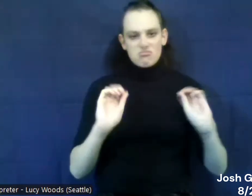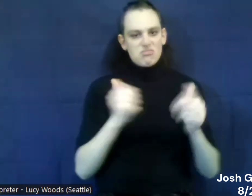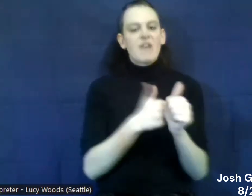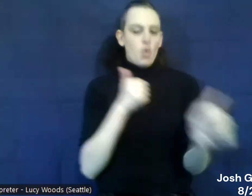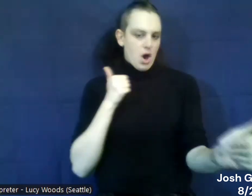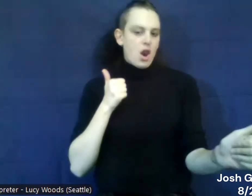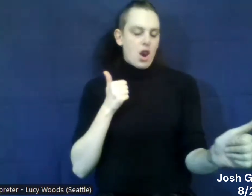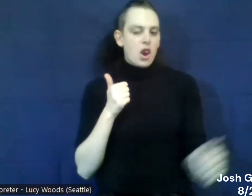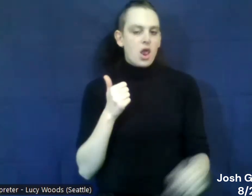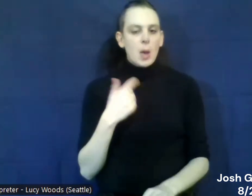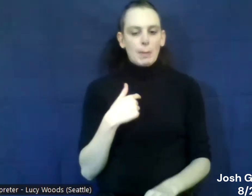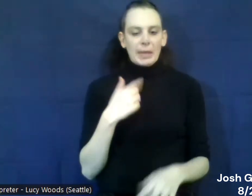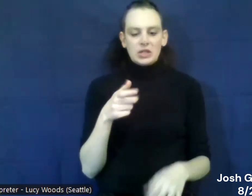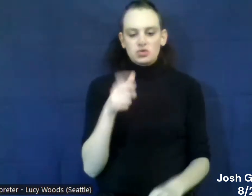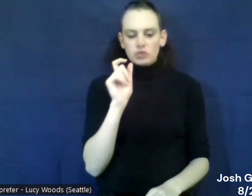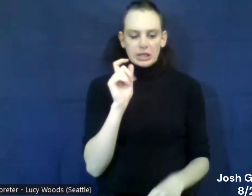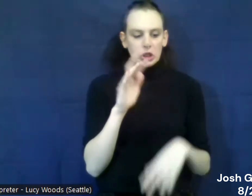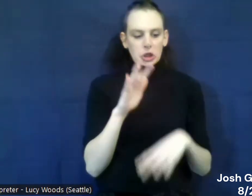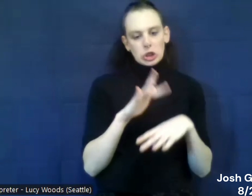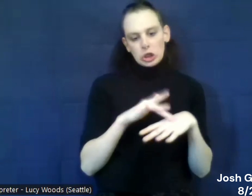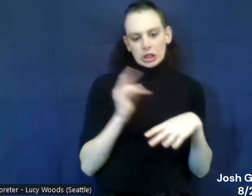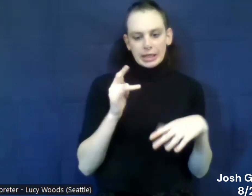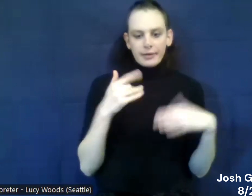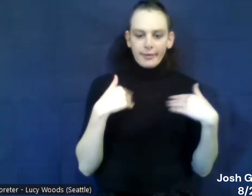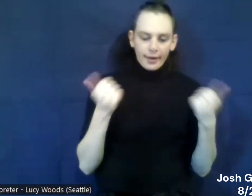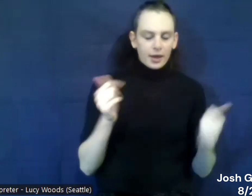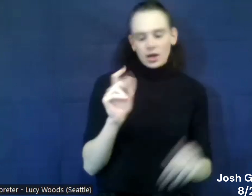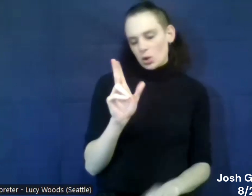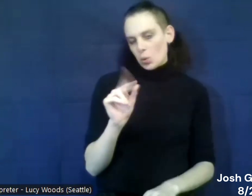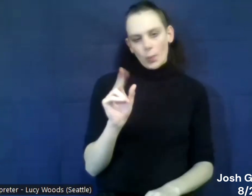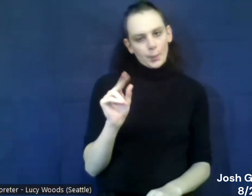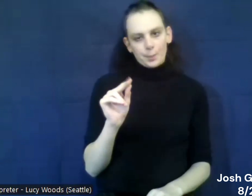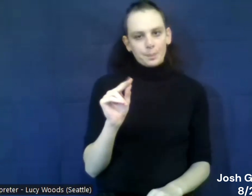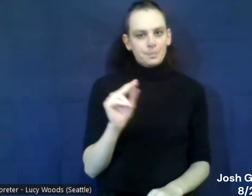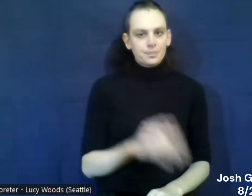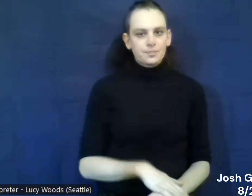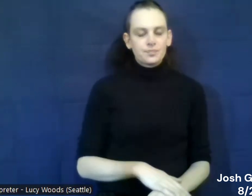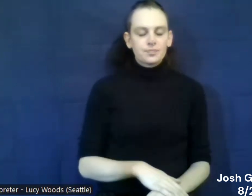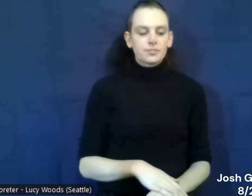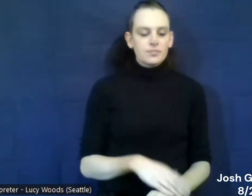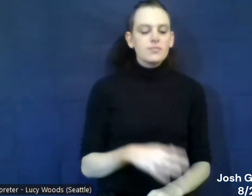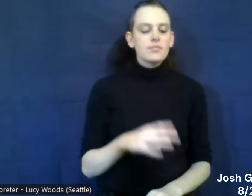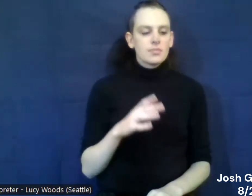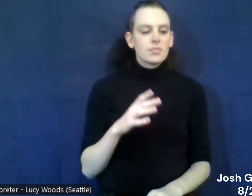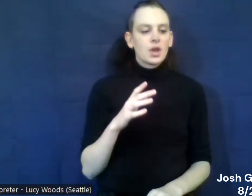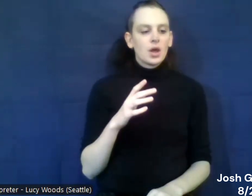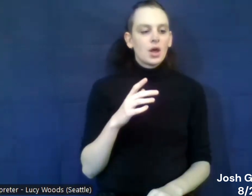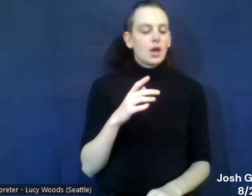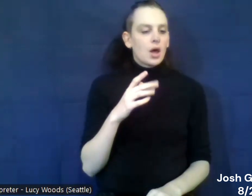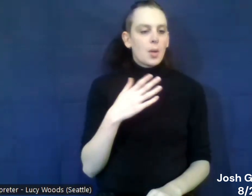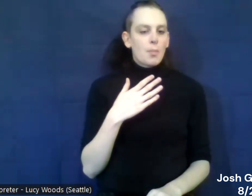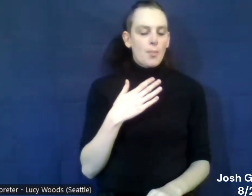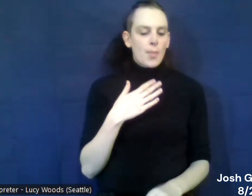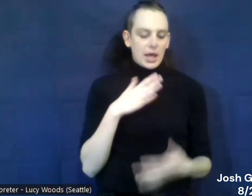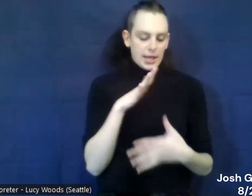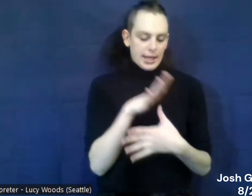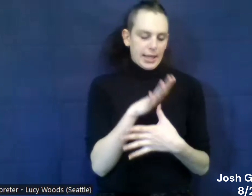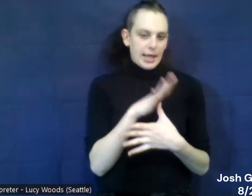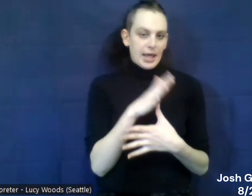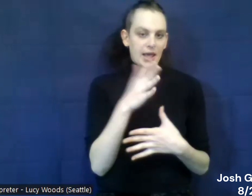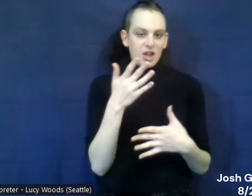early drinking or early using or anything like that. It wasn't until I was like almost complete with my senior year of high school when I was